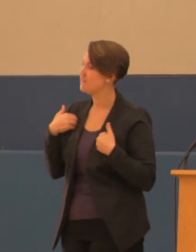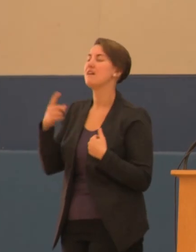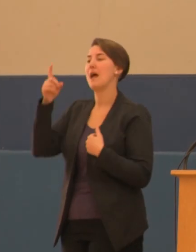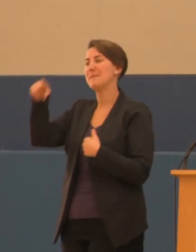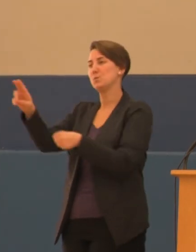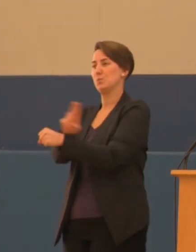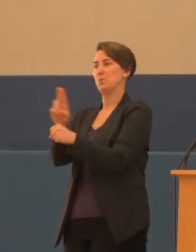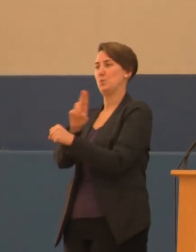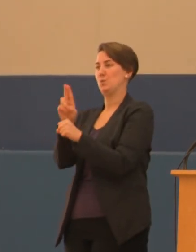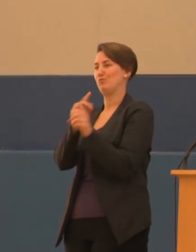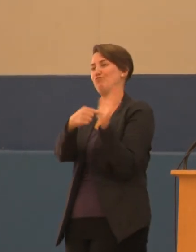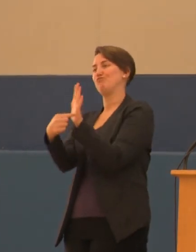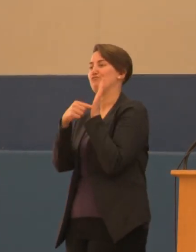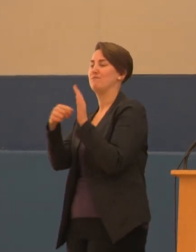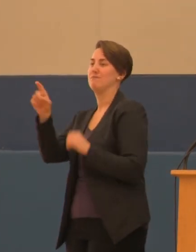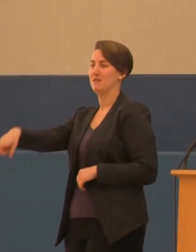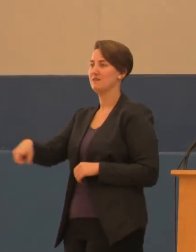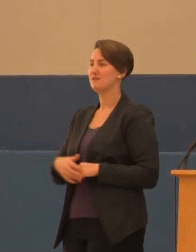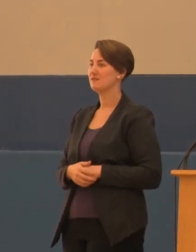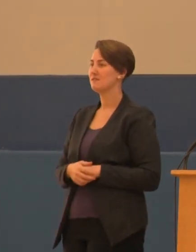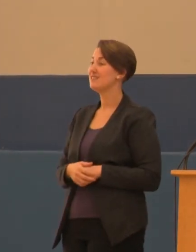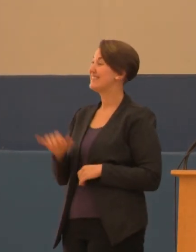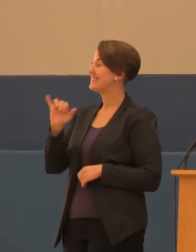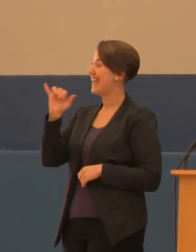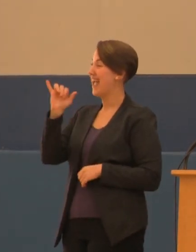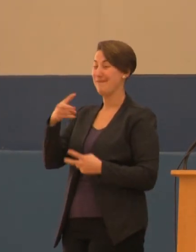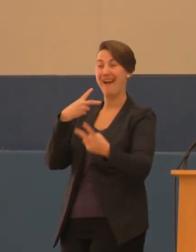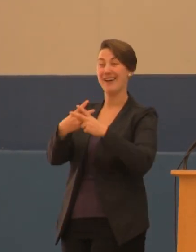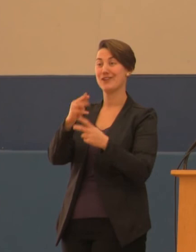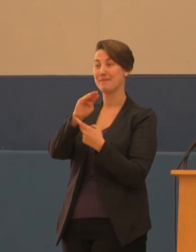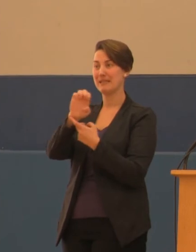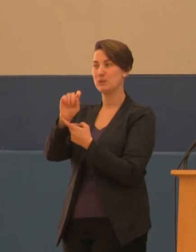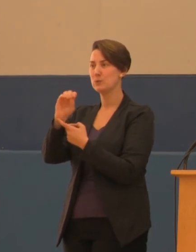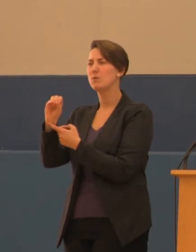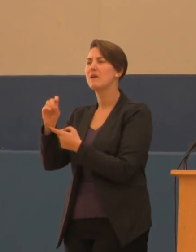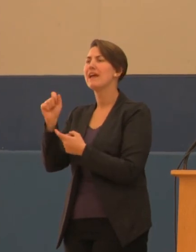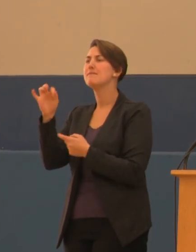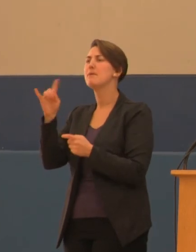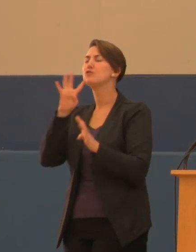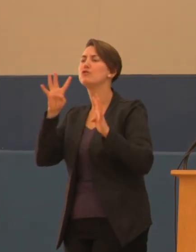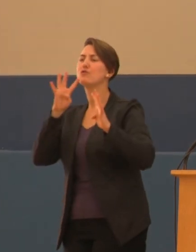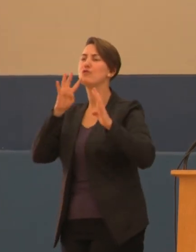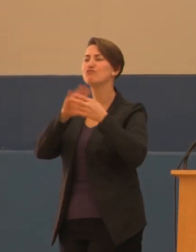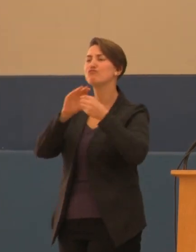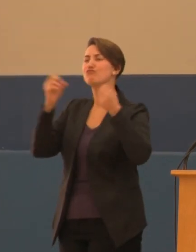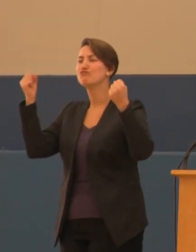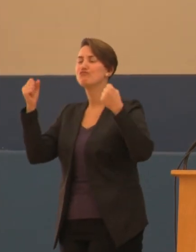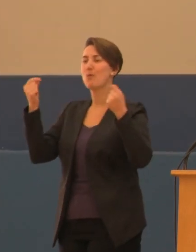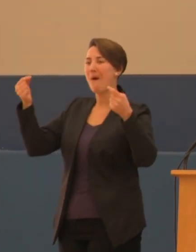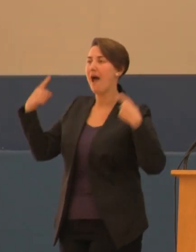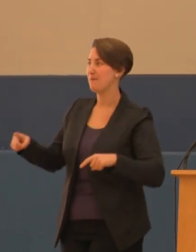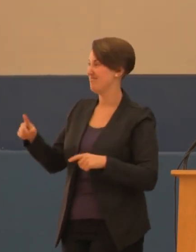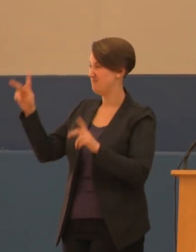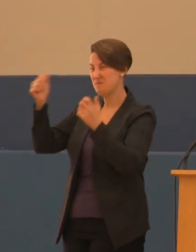used. As we see today with the Me Too movement, what happened when people spoke up? People got fired at